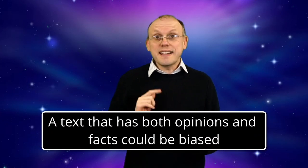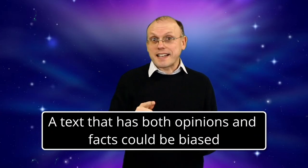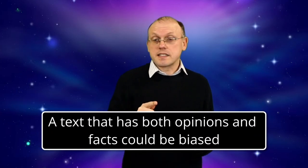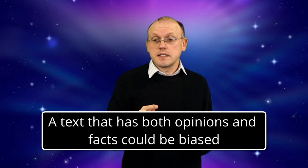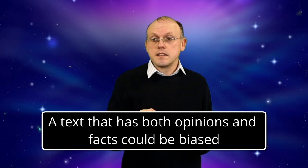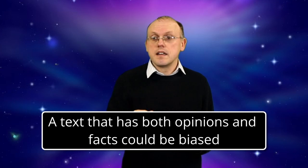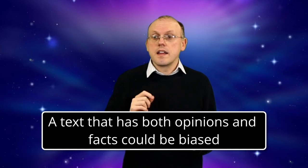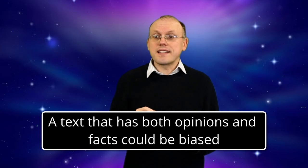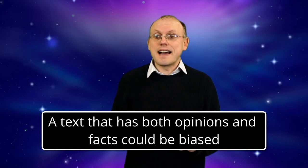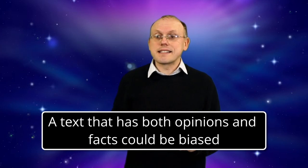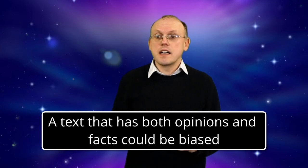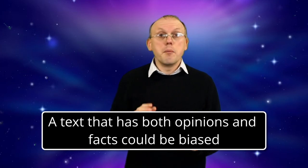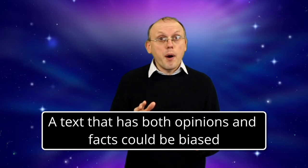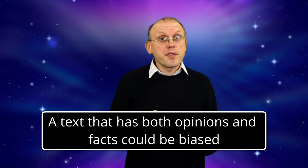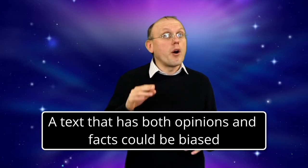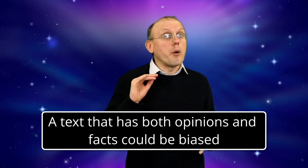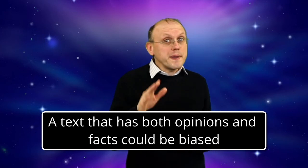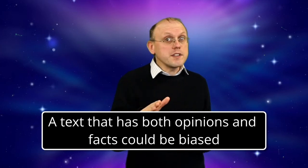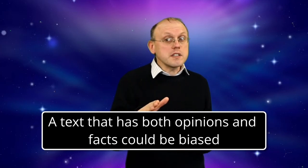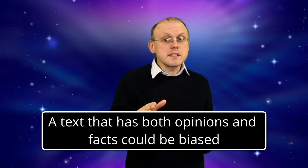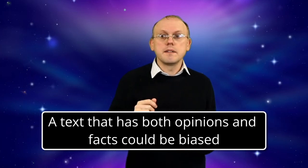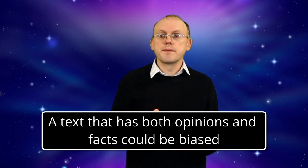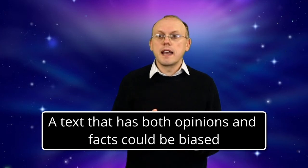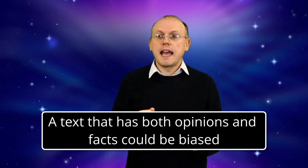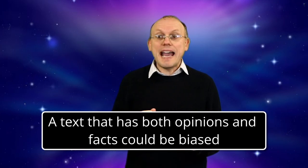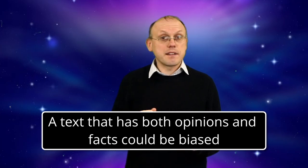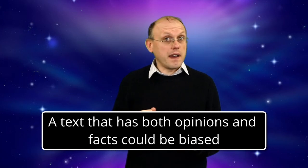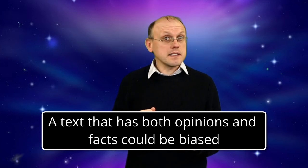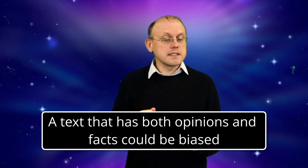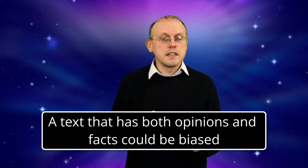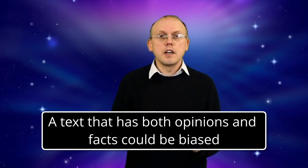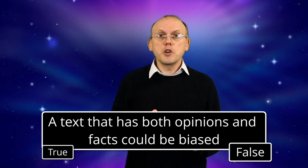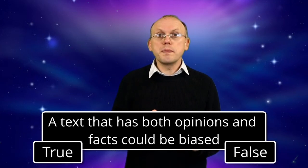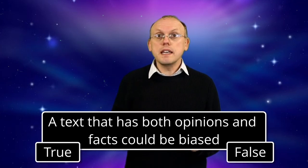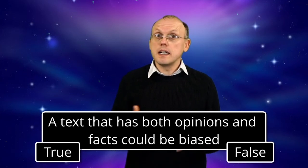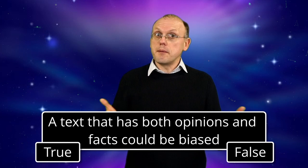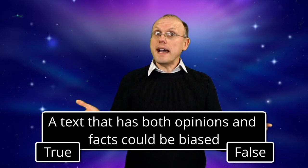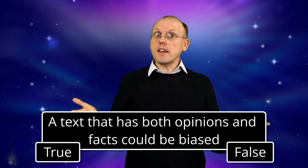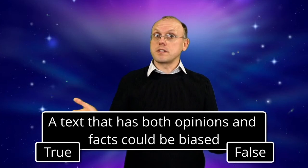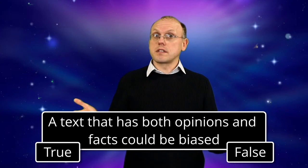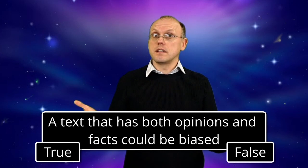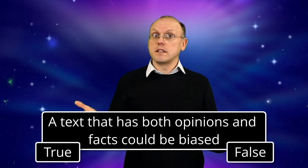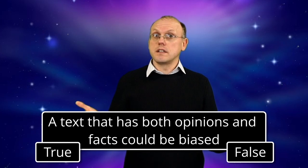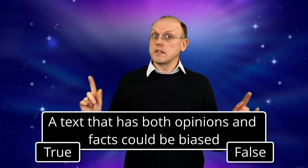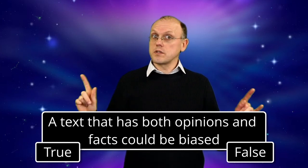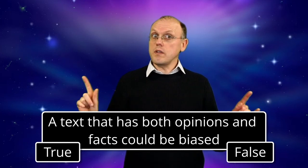text that has both opinions and facts could be biased. True or